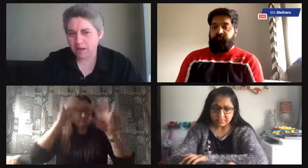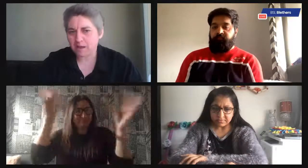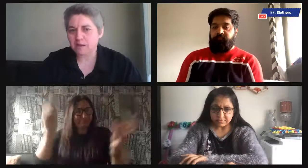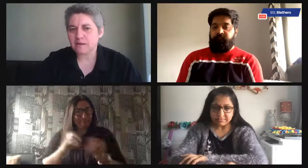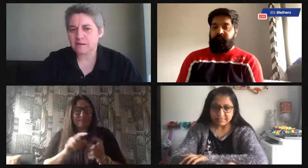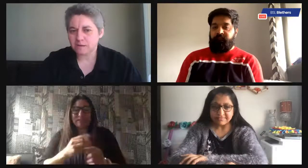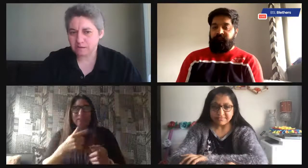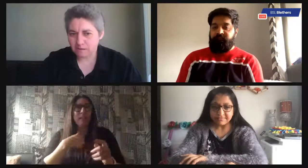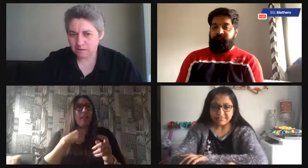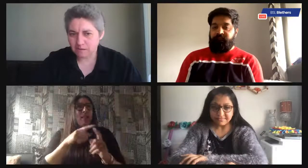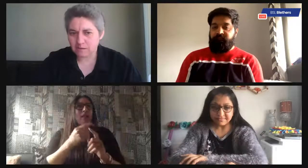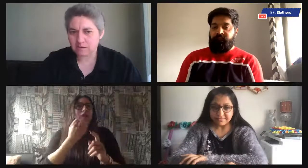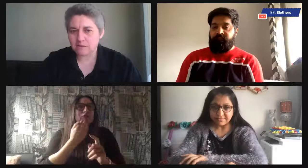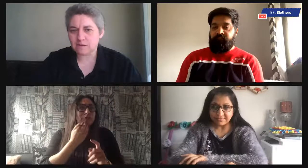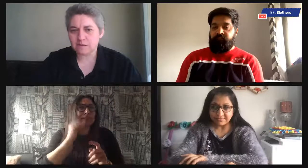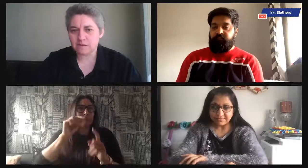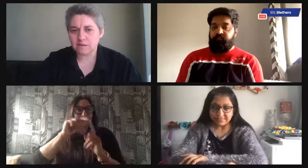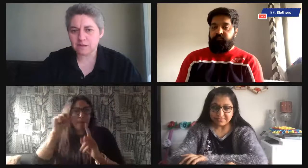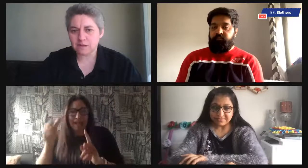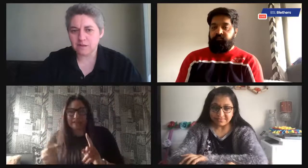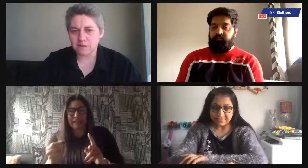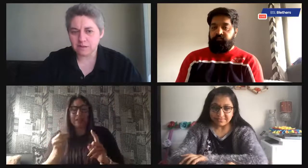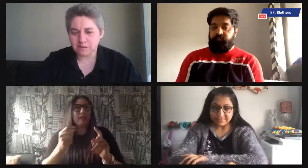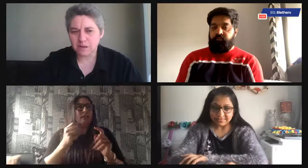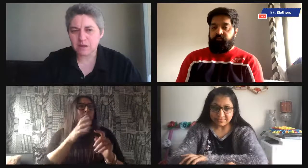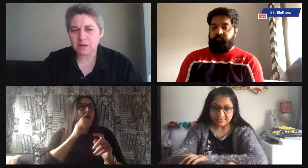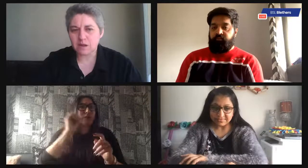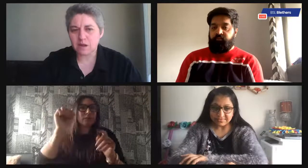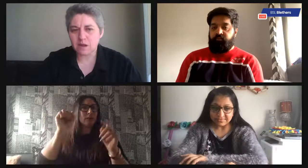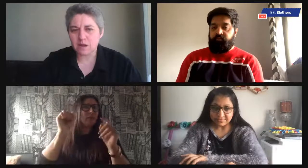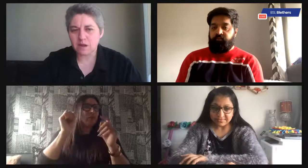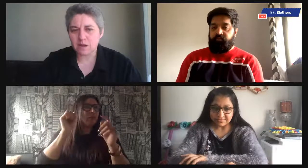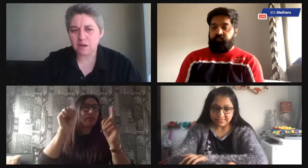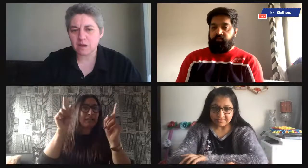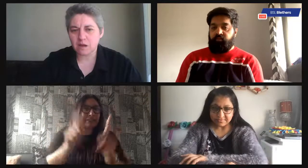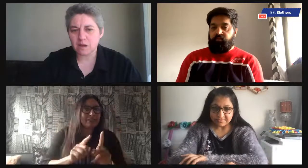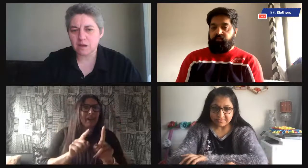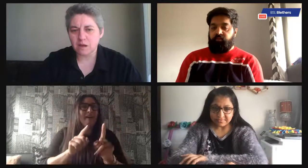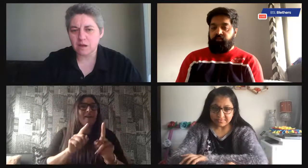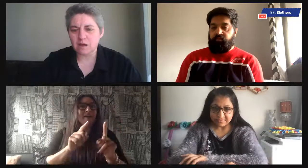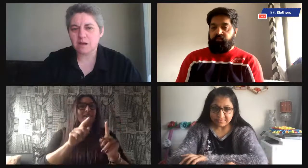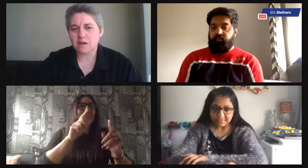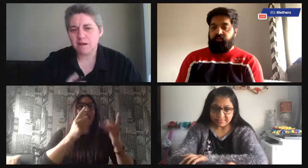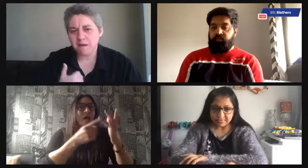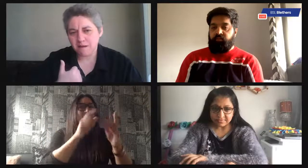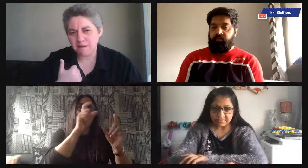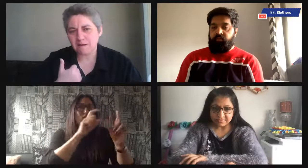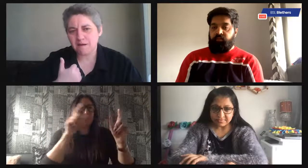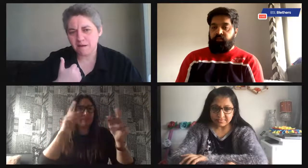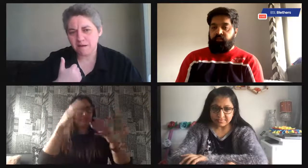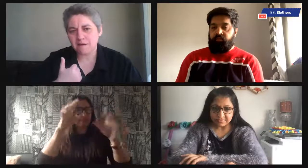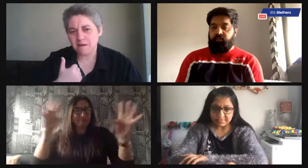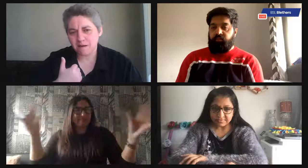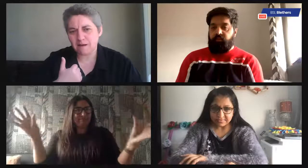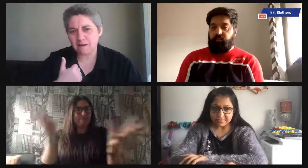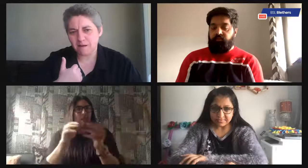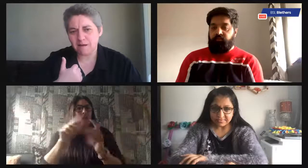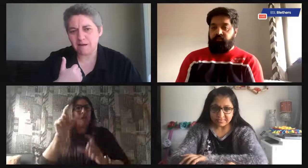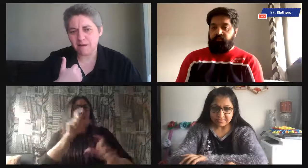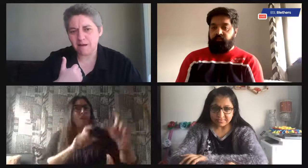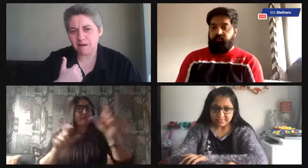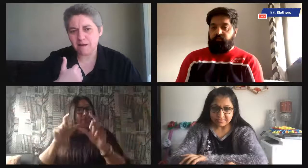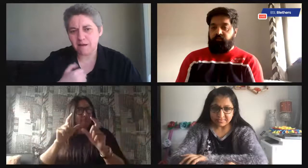countries, because all of these people from different countries have different cultures. You've got cultures in